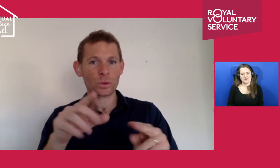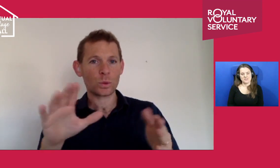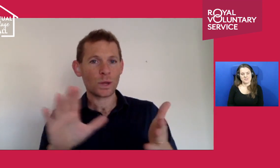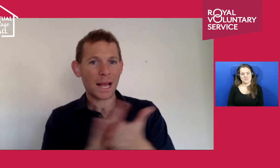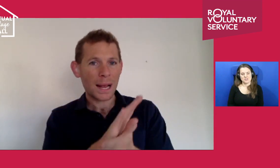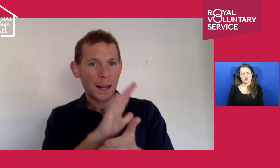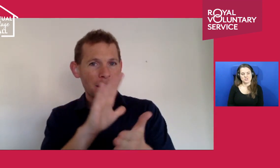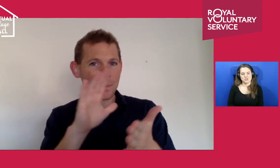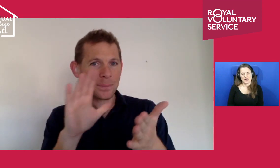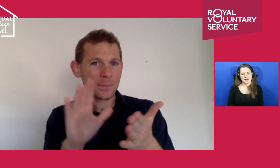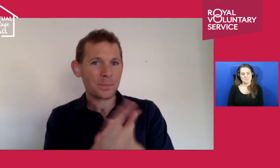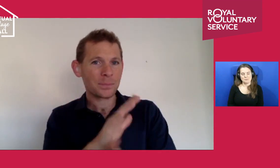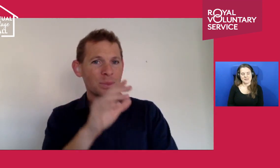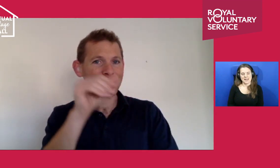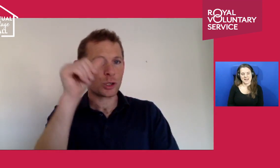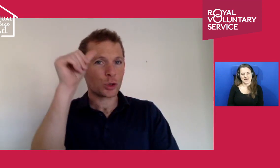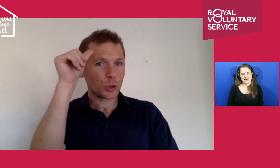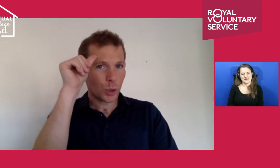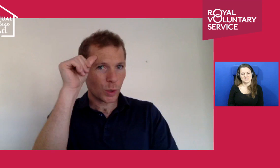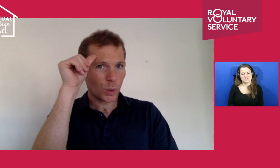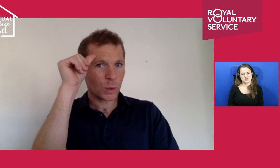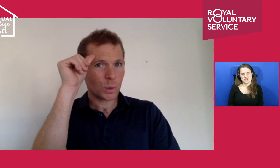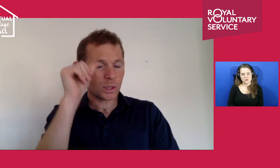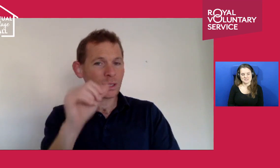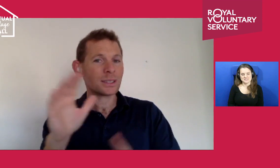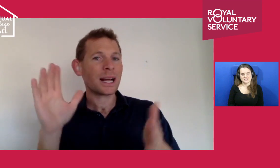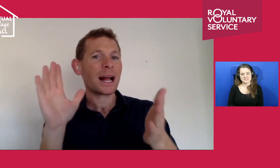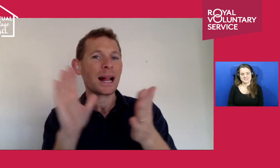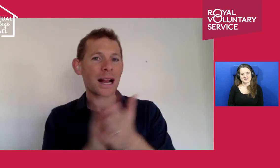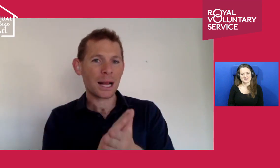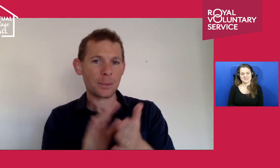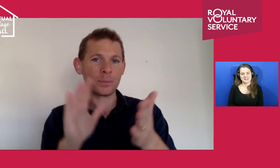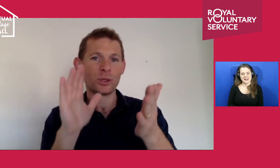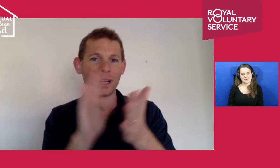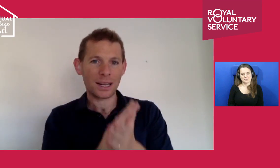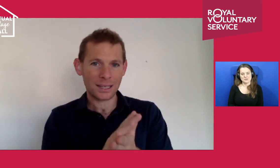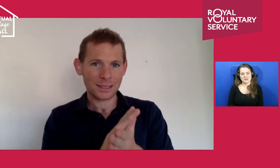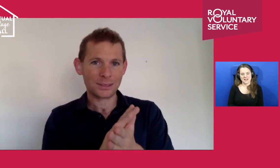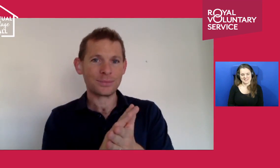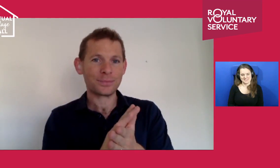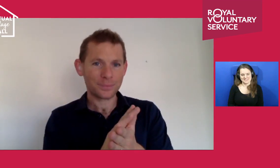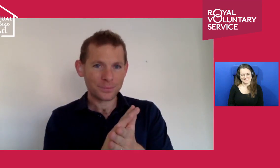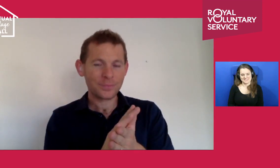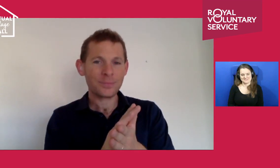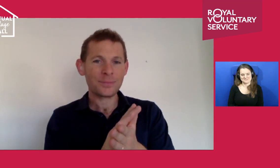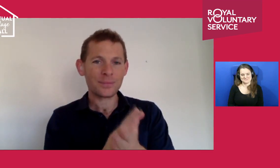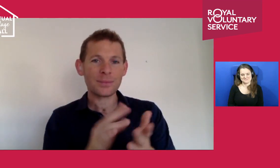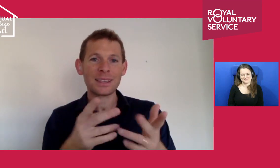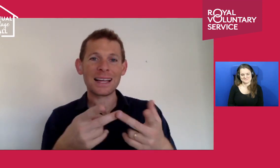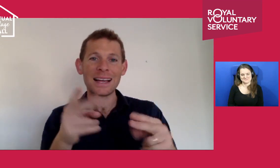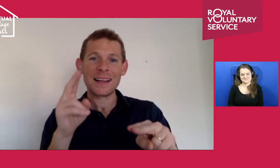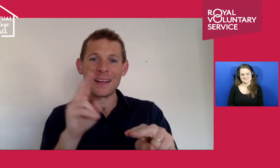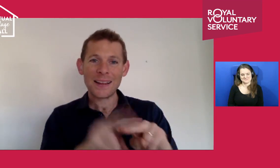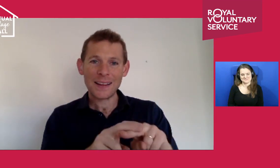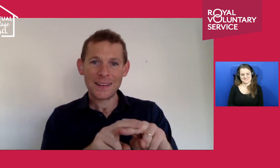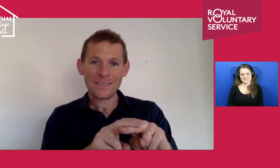If you're happy and you know it, clap your hands.